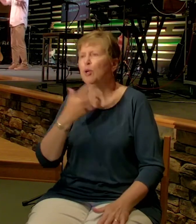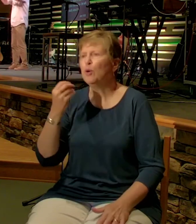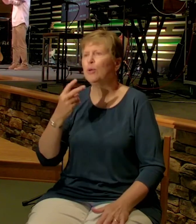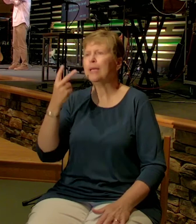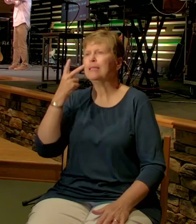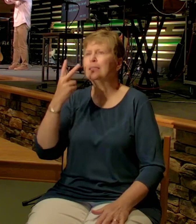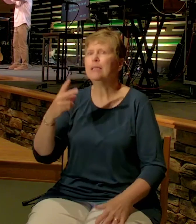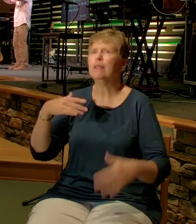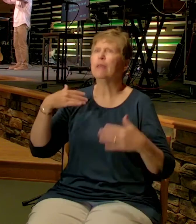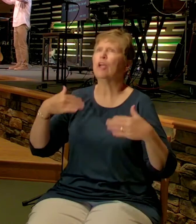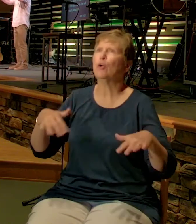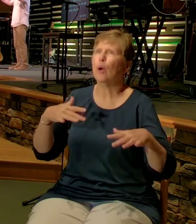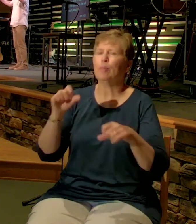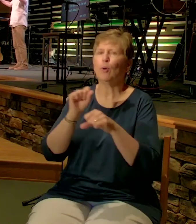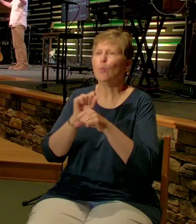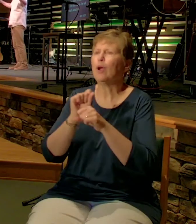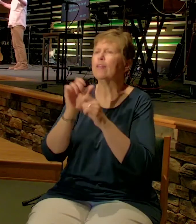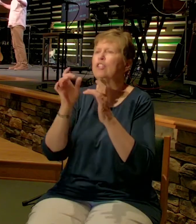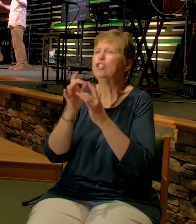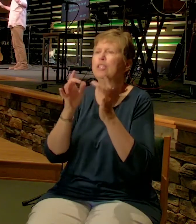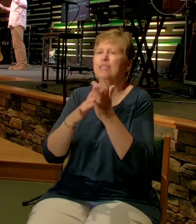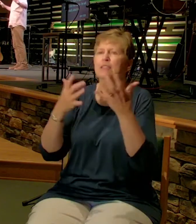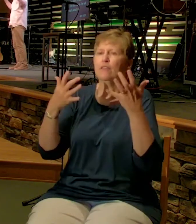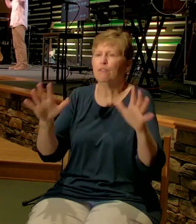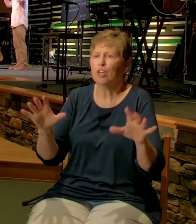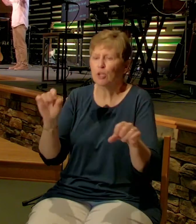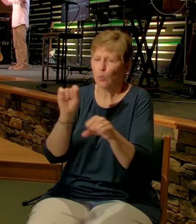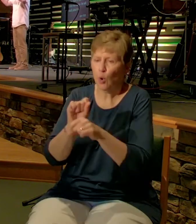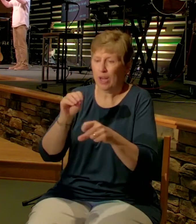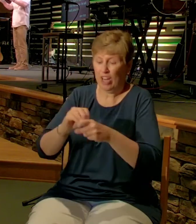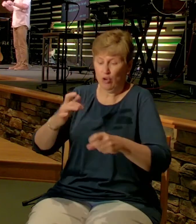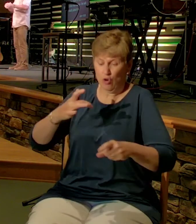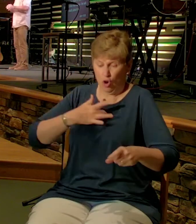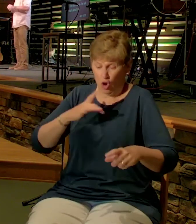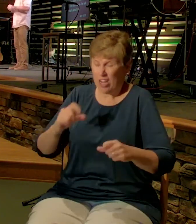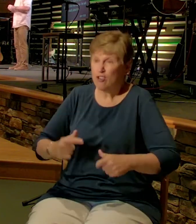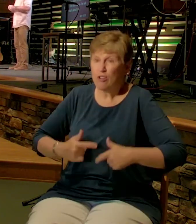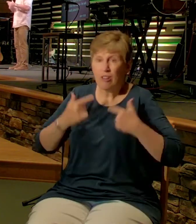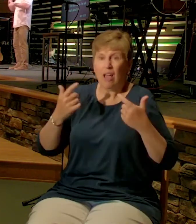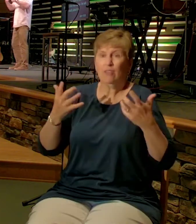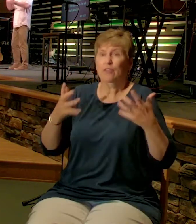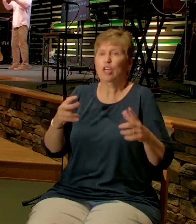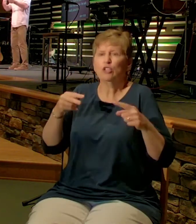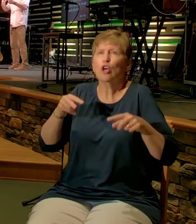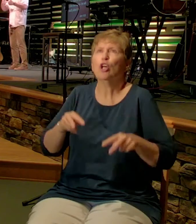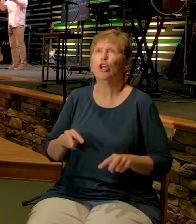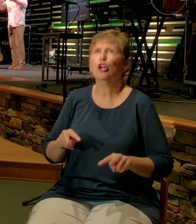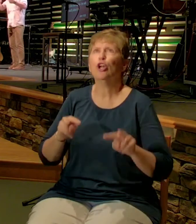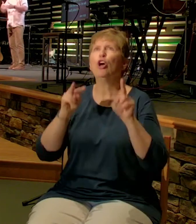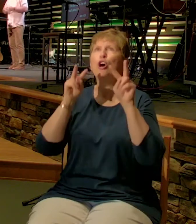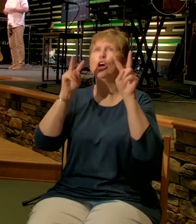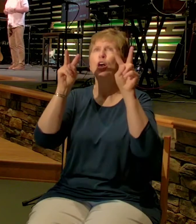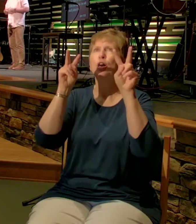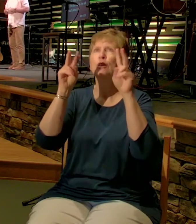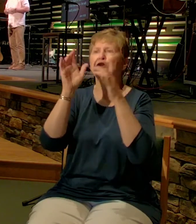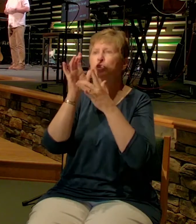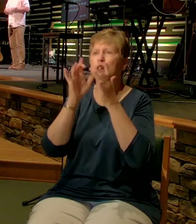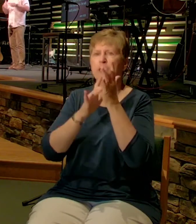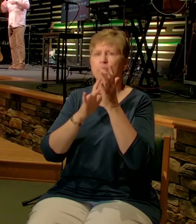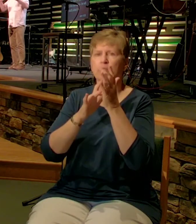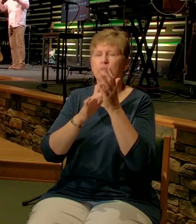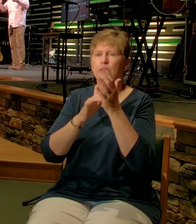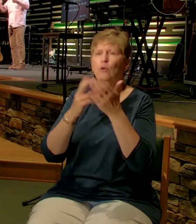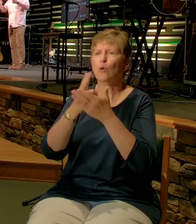the incredible work that he has done in your heart and your life. Look to Jesus. You see, the Holy Spirit is the one